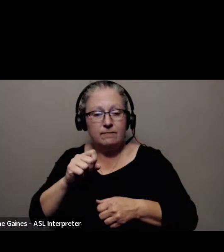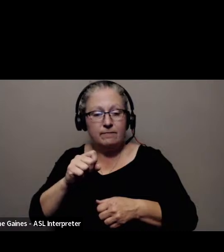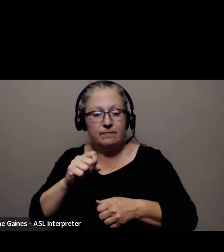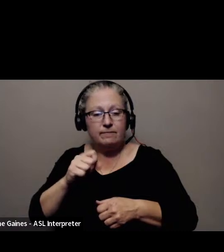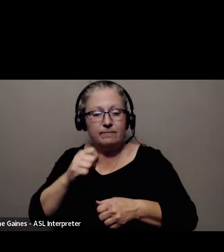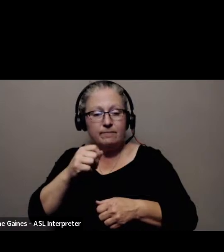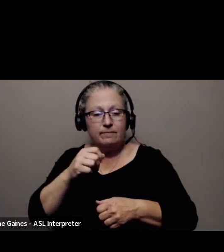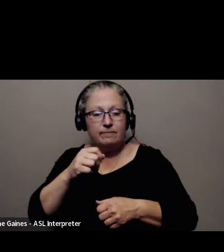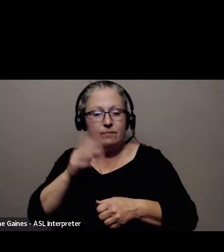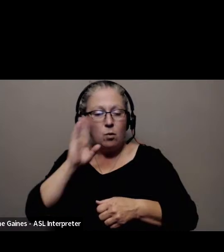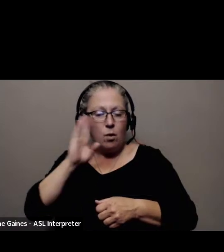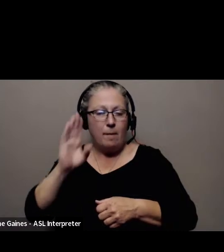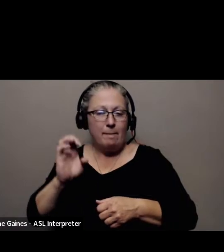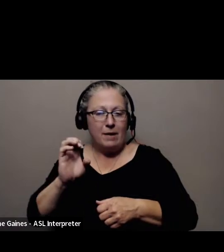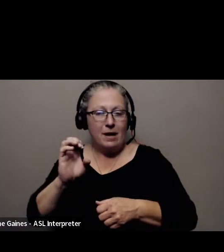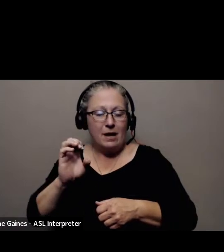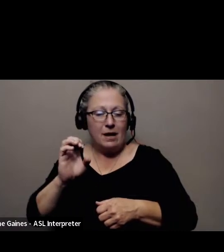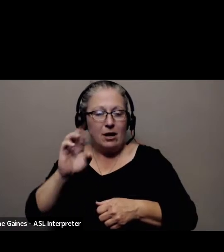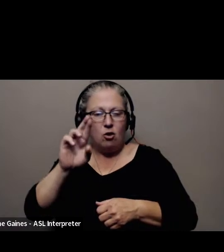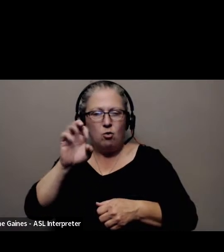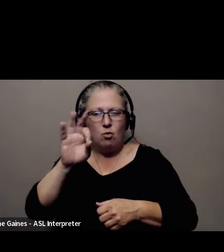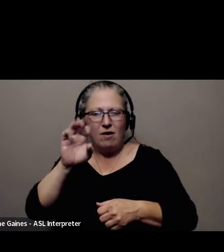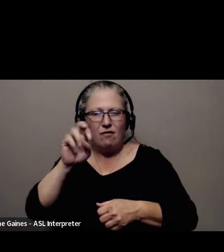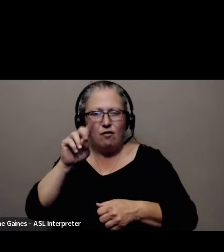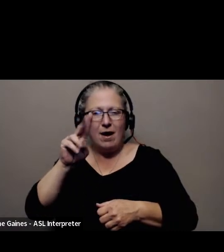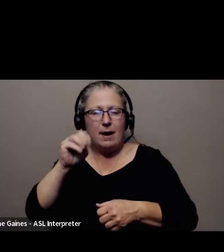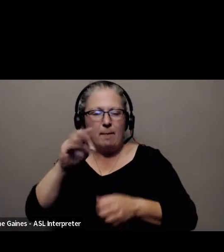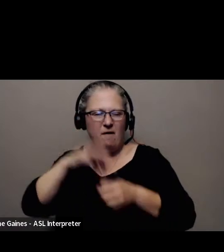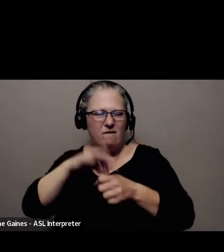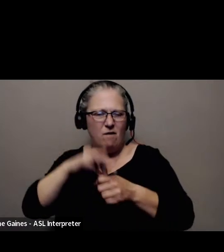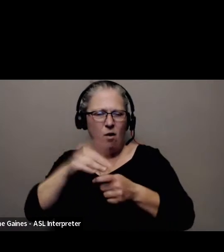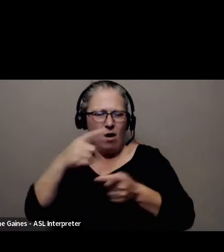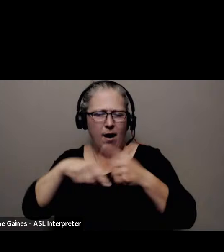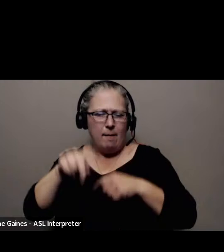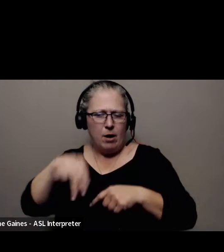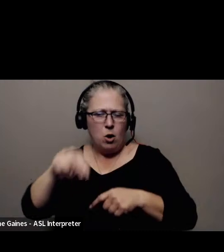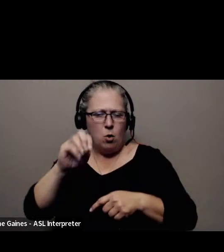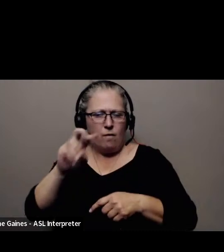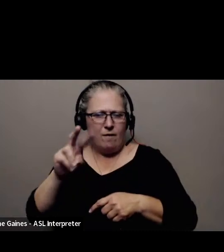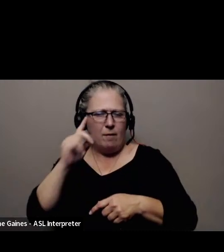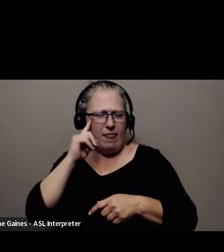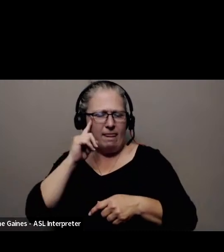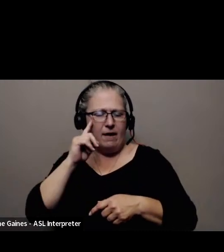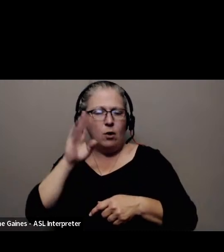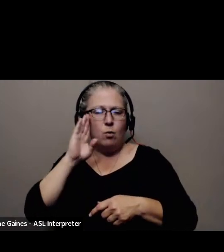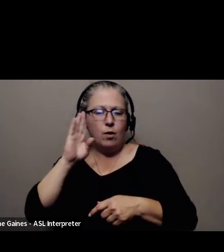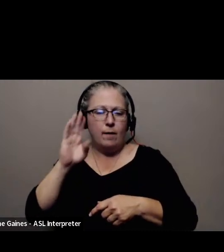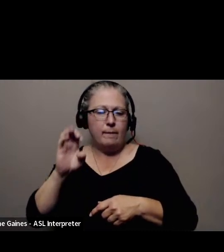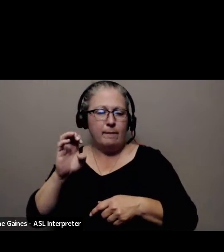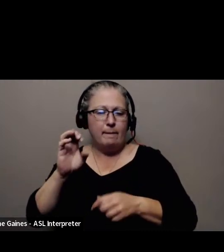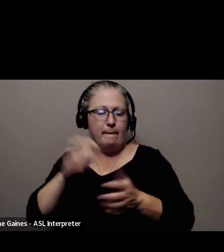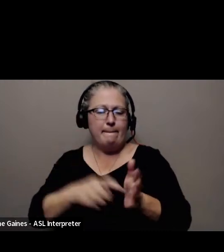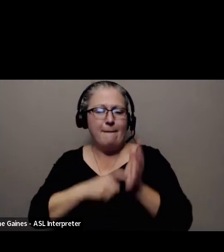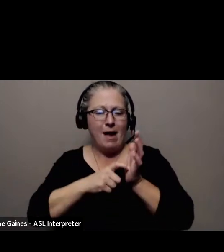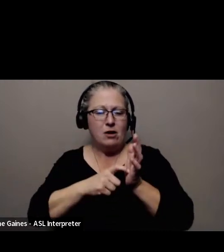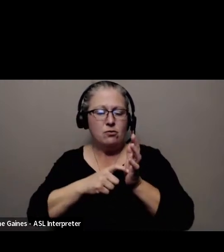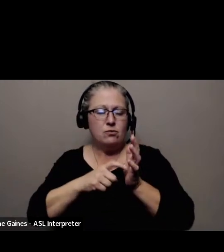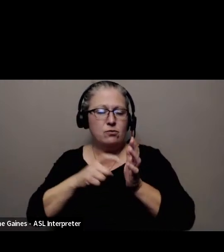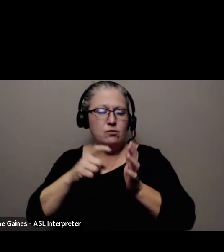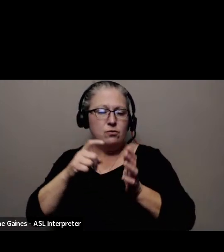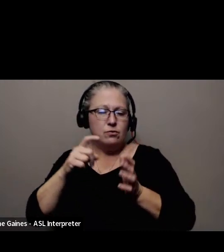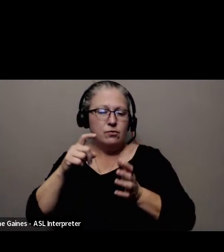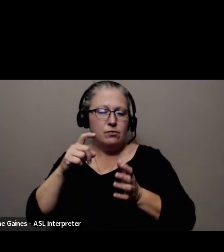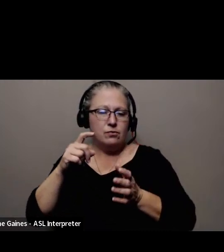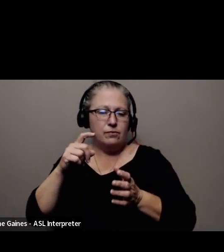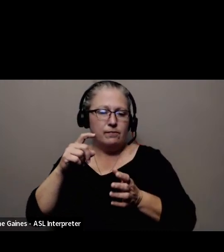there's about to be a referendum and a vote coming, I think, in November that would make it a mandatory requirement